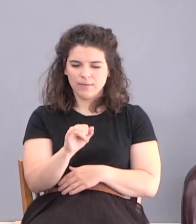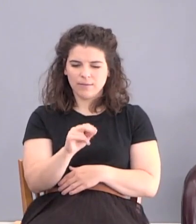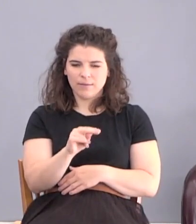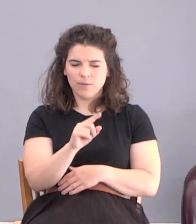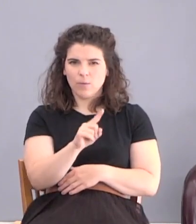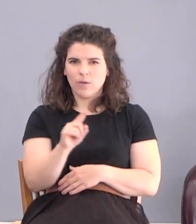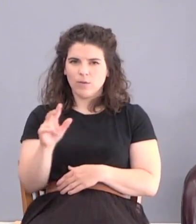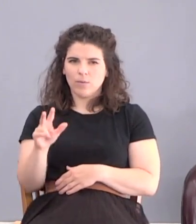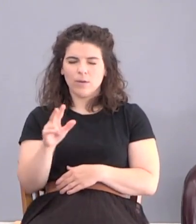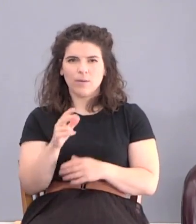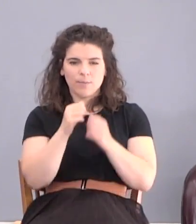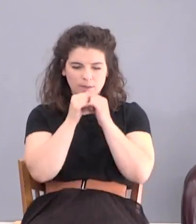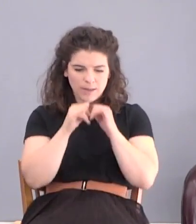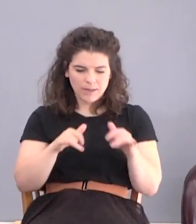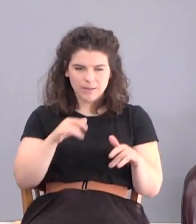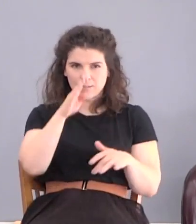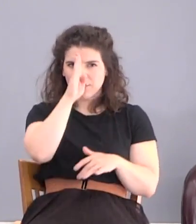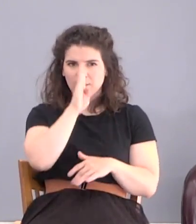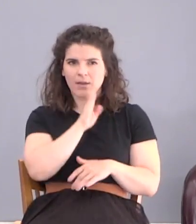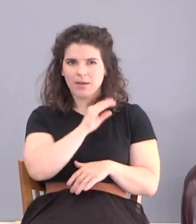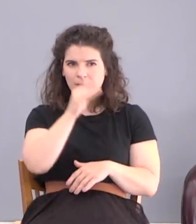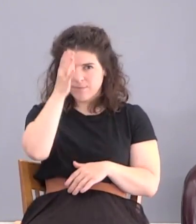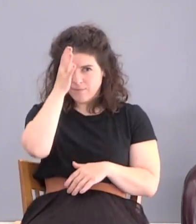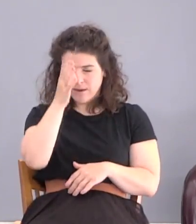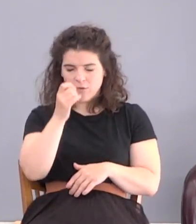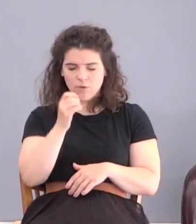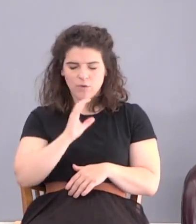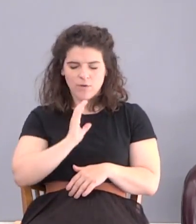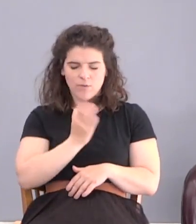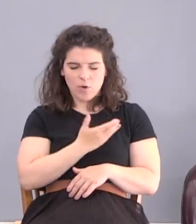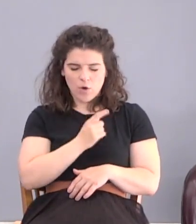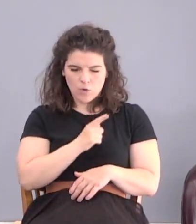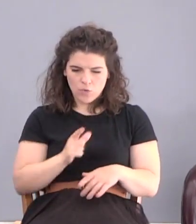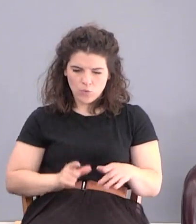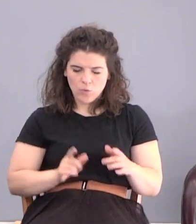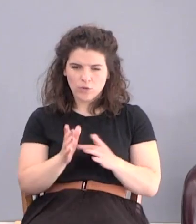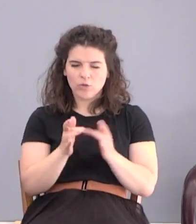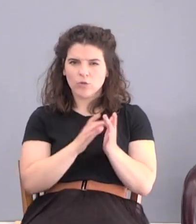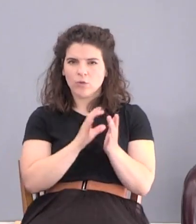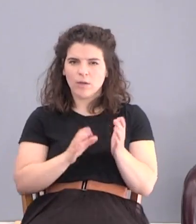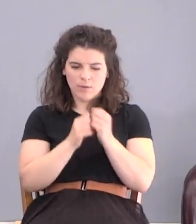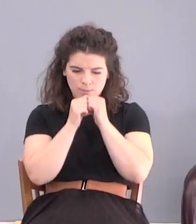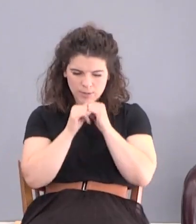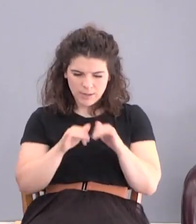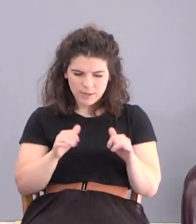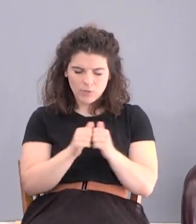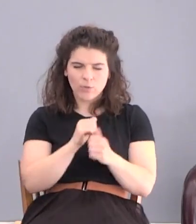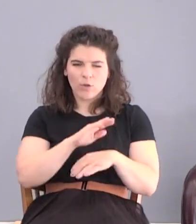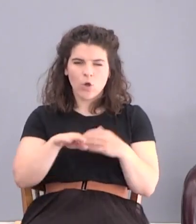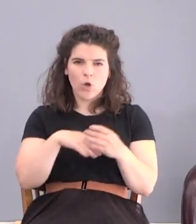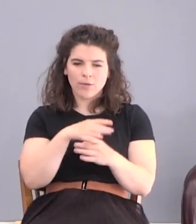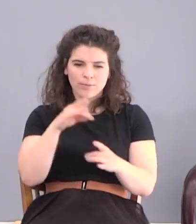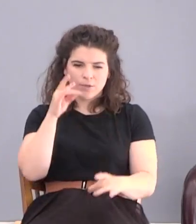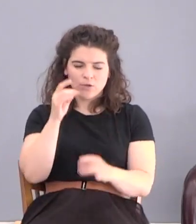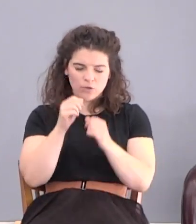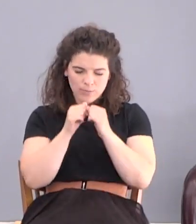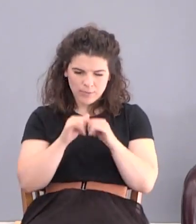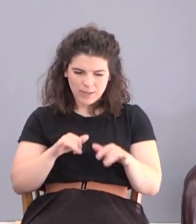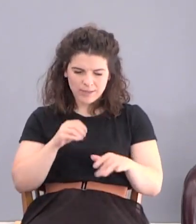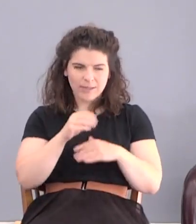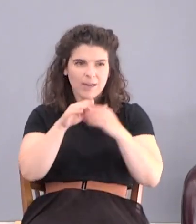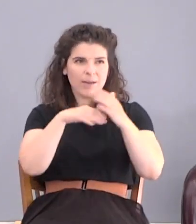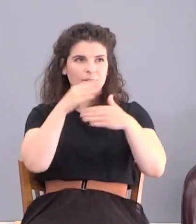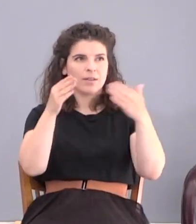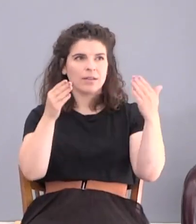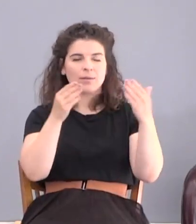blessed be the God and Father of our Lord Jesus Christ, who hath blessed us with all spiritual blessings in heavenly places in Christ. So here's an example. Hey,